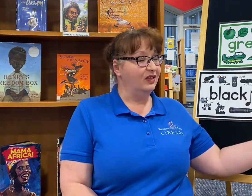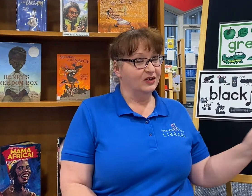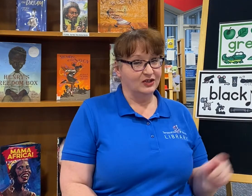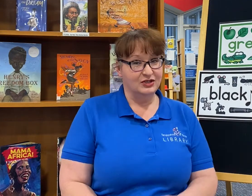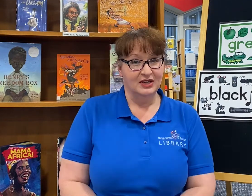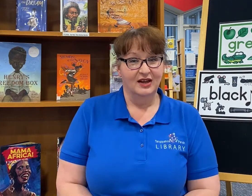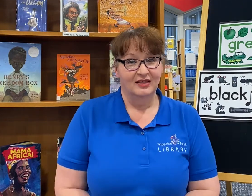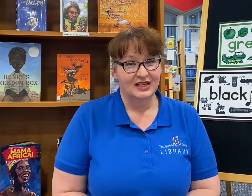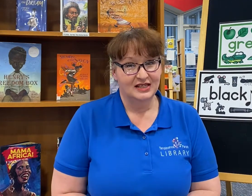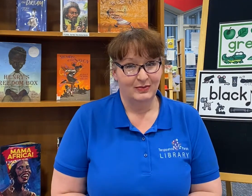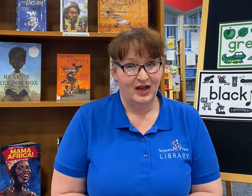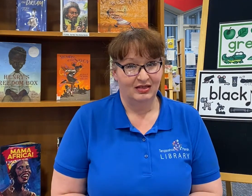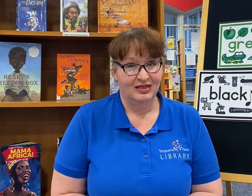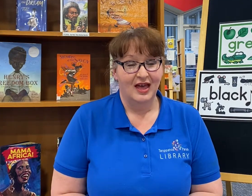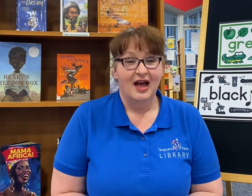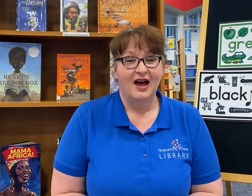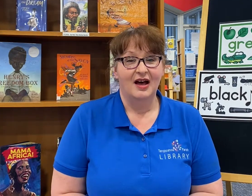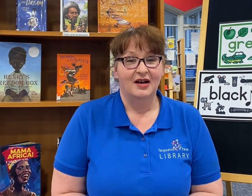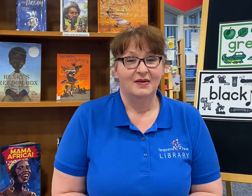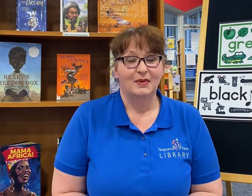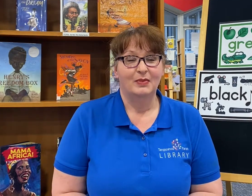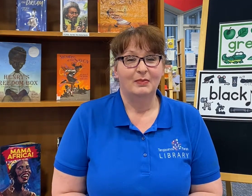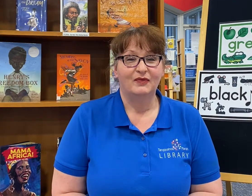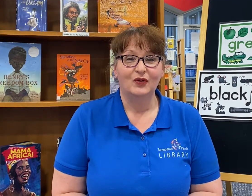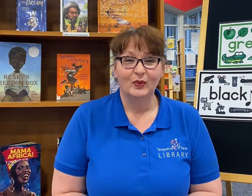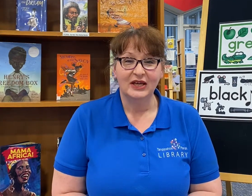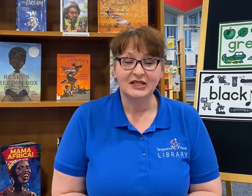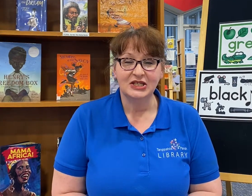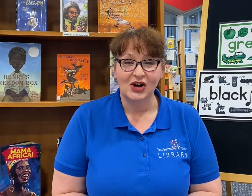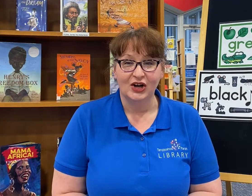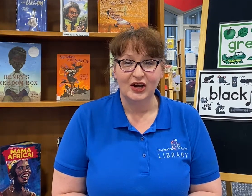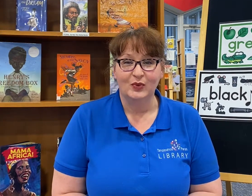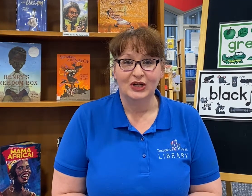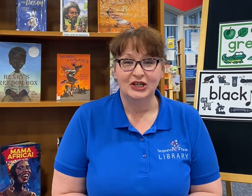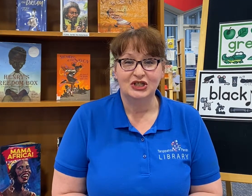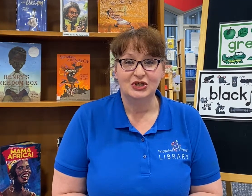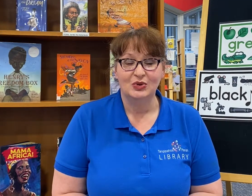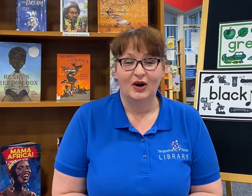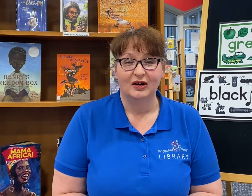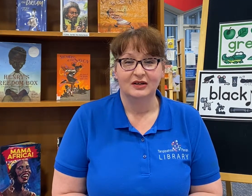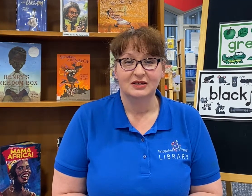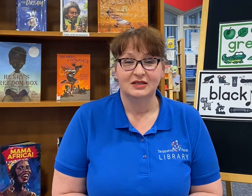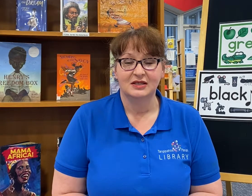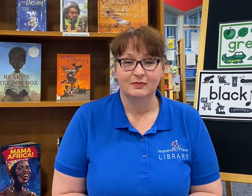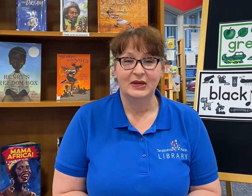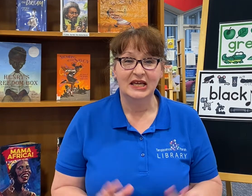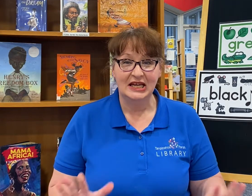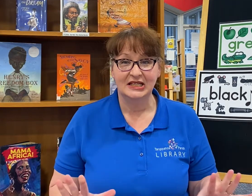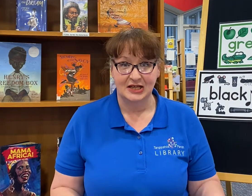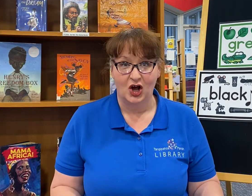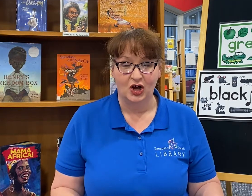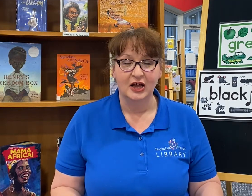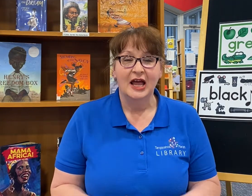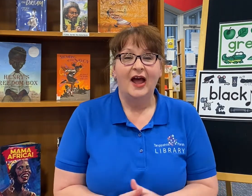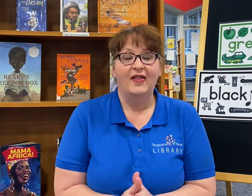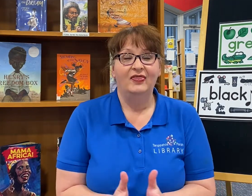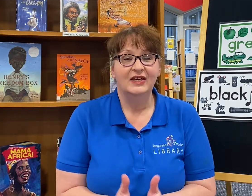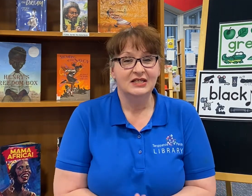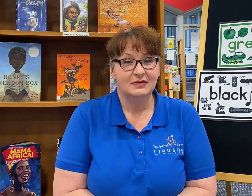colors this month. But before we get started, we're going to do our beginning song. And this